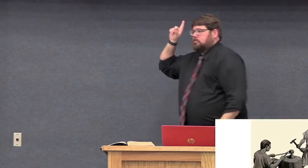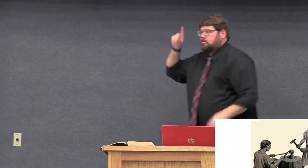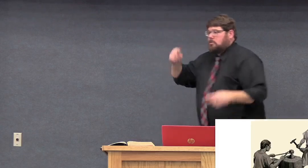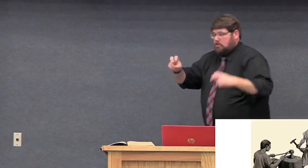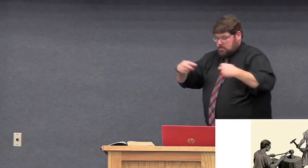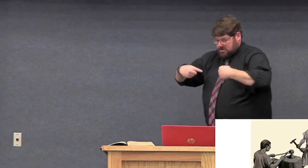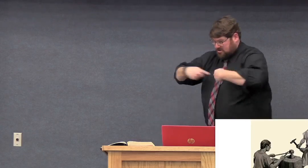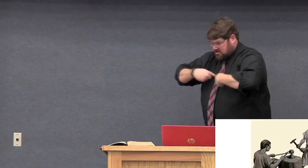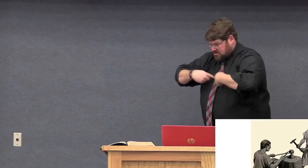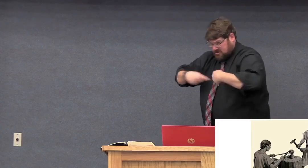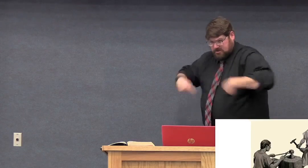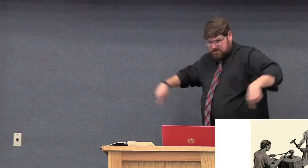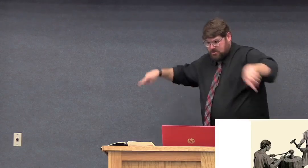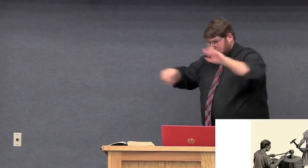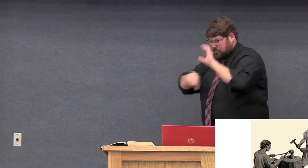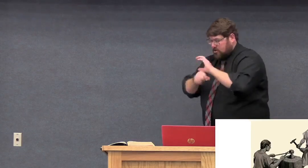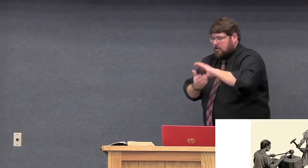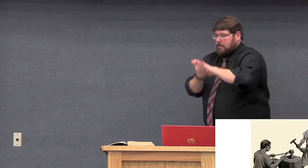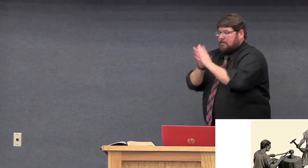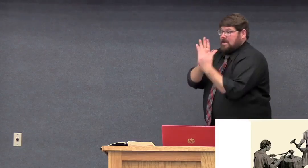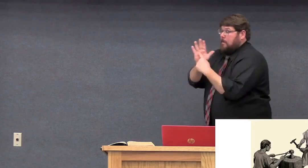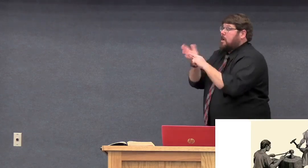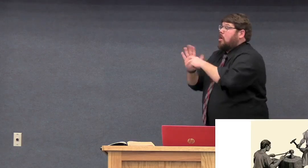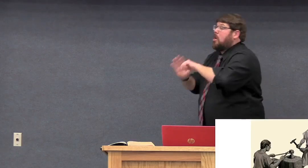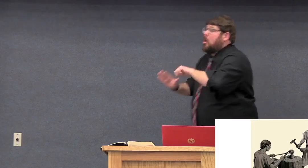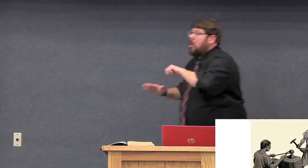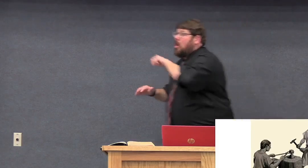the image is imprinted onto the coin.